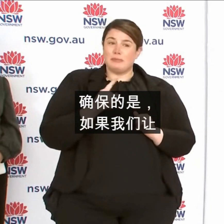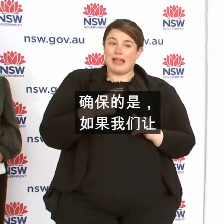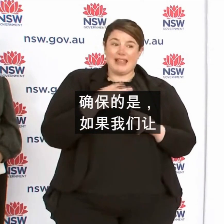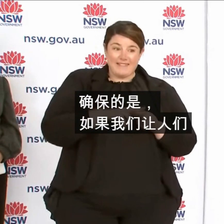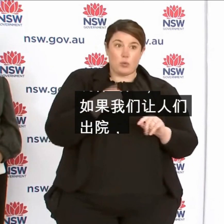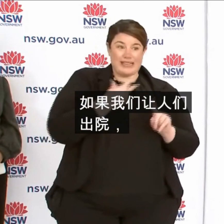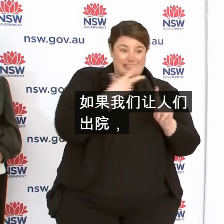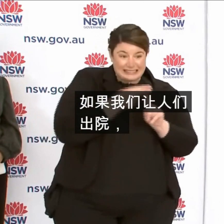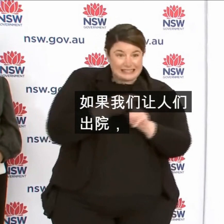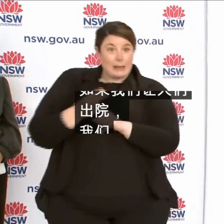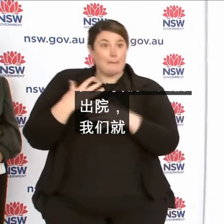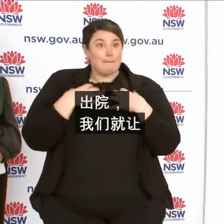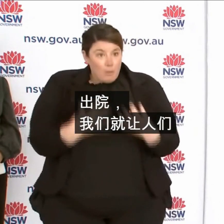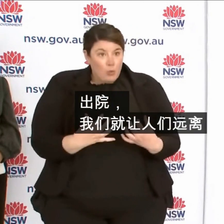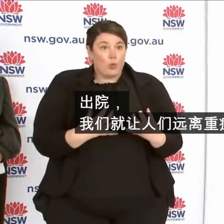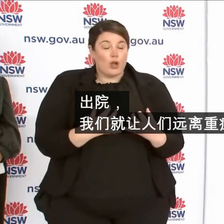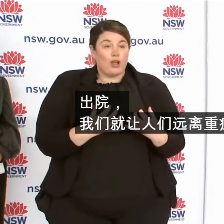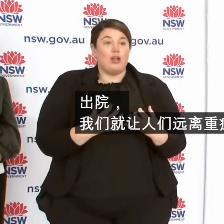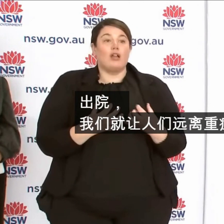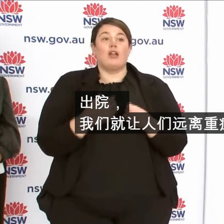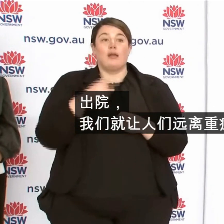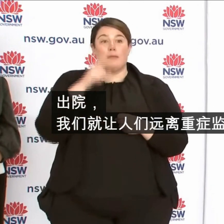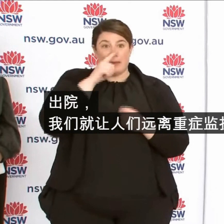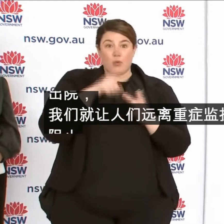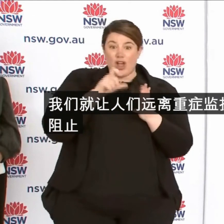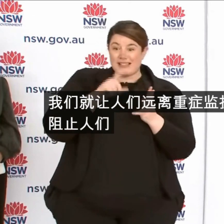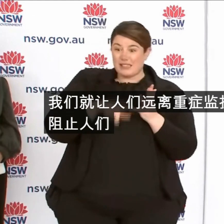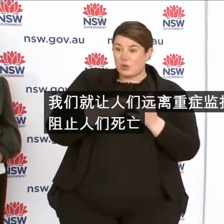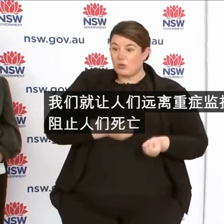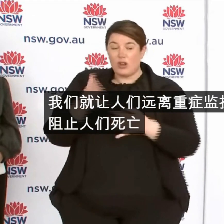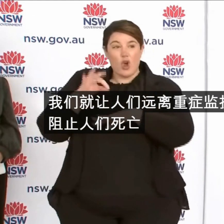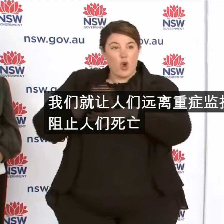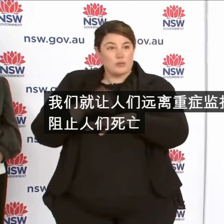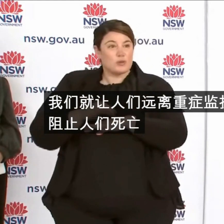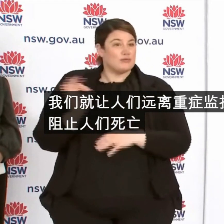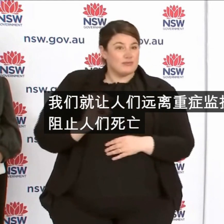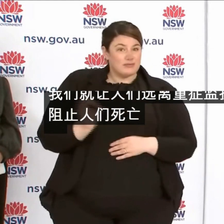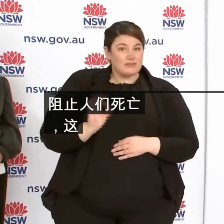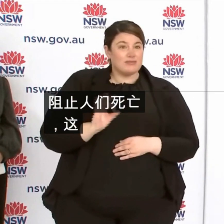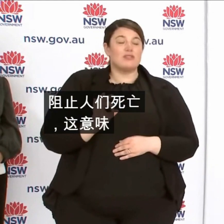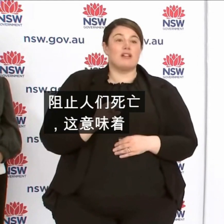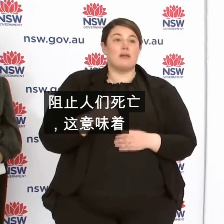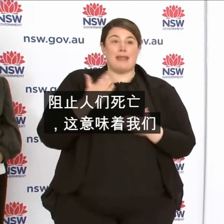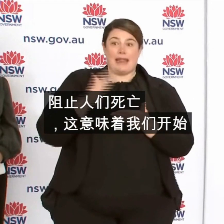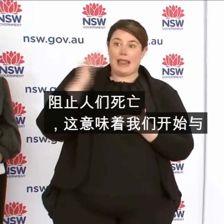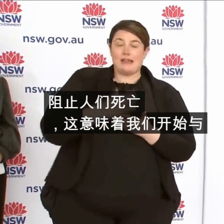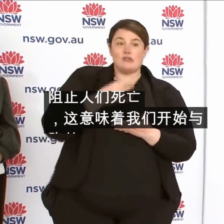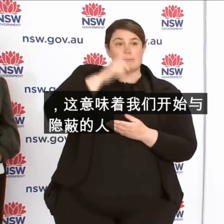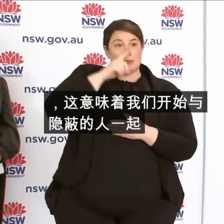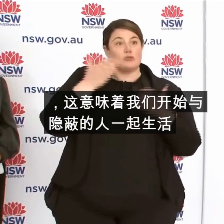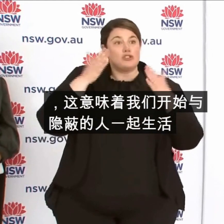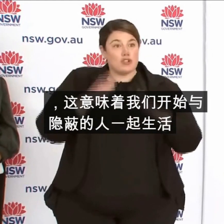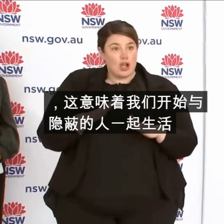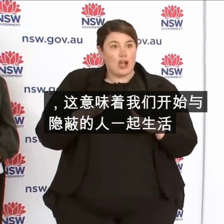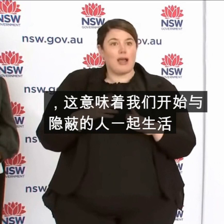if we keep people out of hospital, we keep people out of intensive care, we stop people dying, that means we're starting to live with